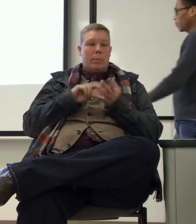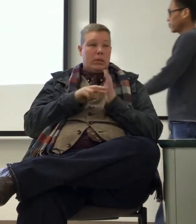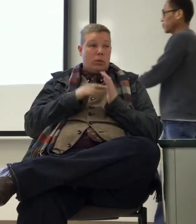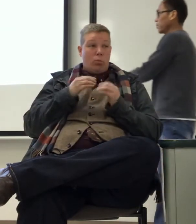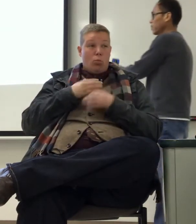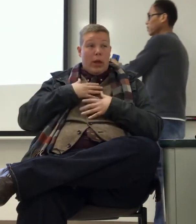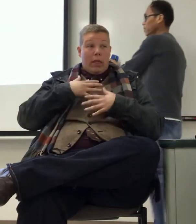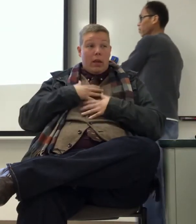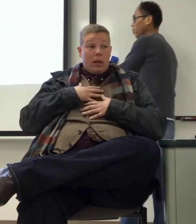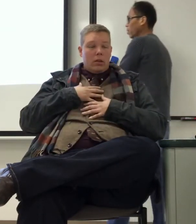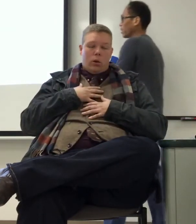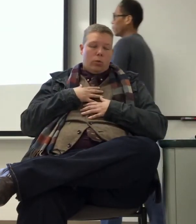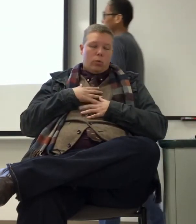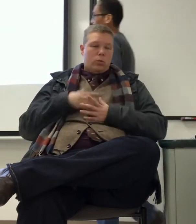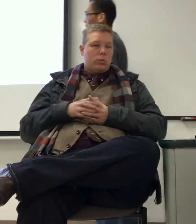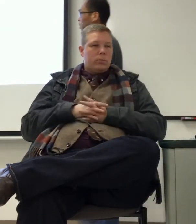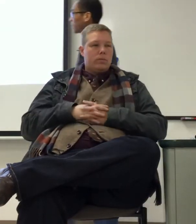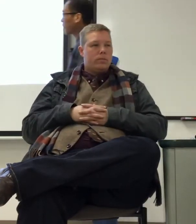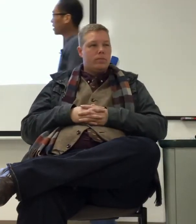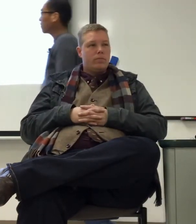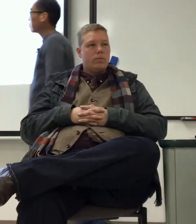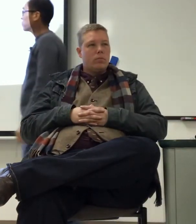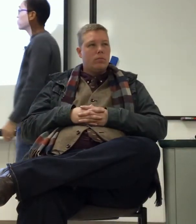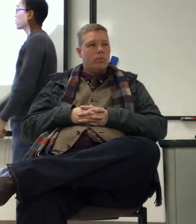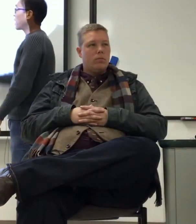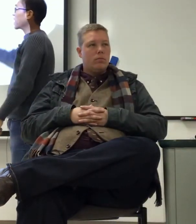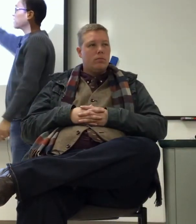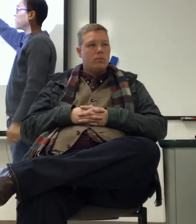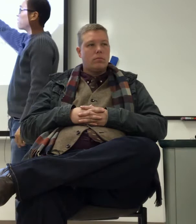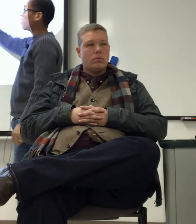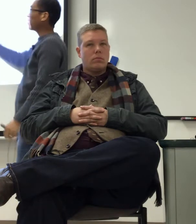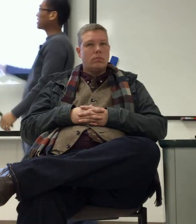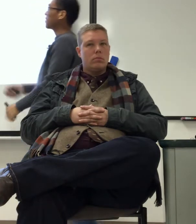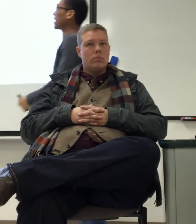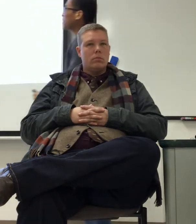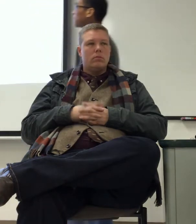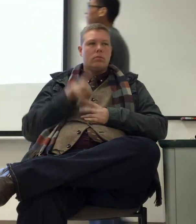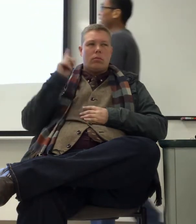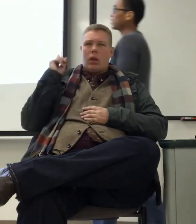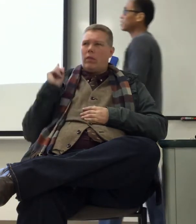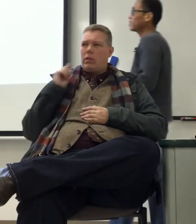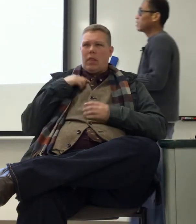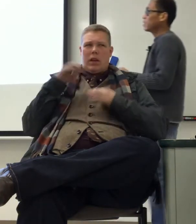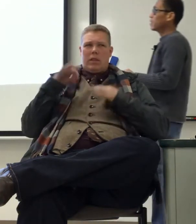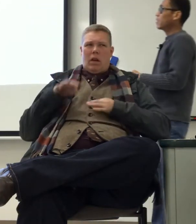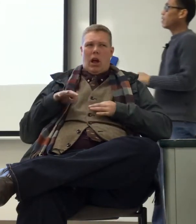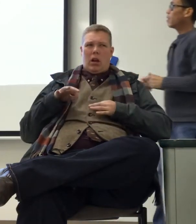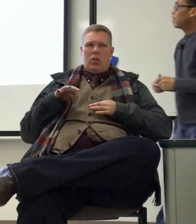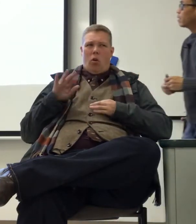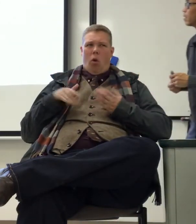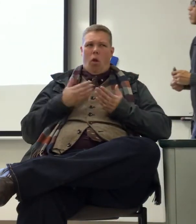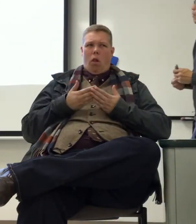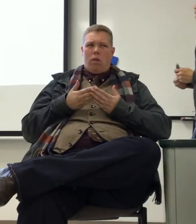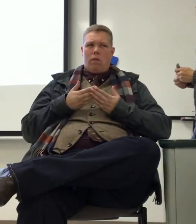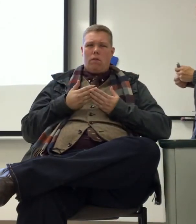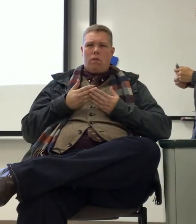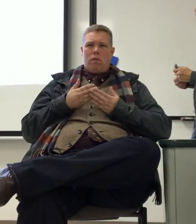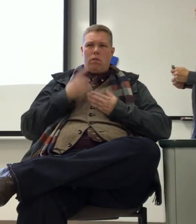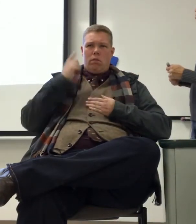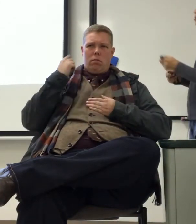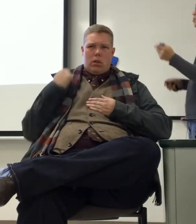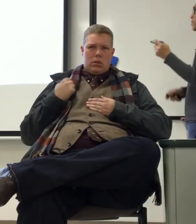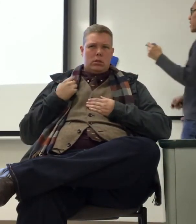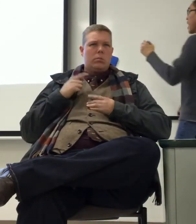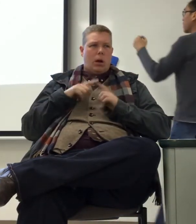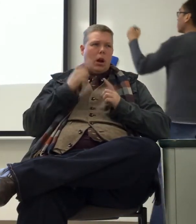no. Well, anyways, to put it in kind of a term, I got to define all these. I think I defined them already.